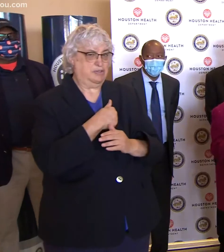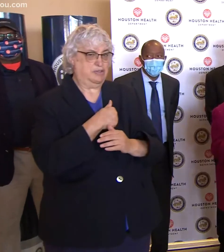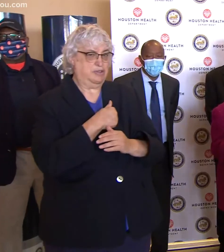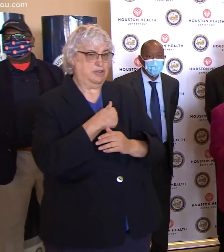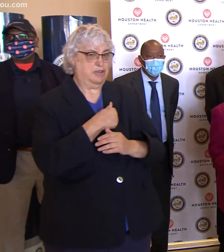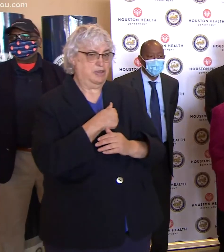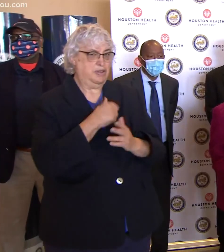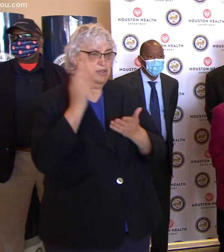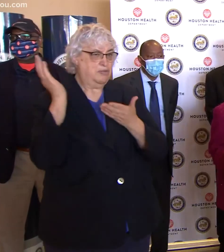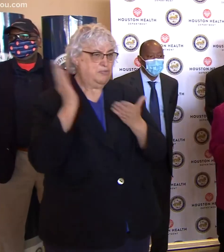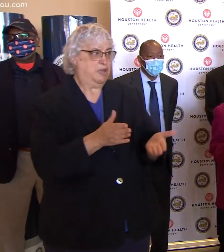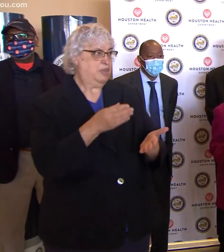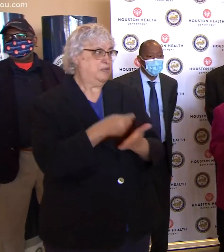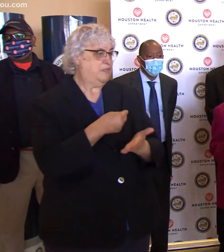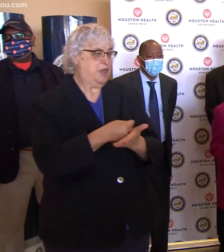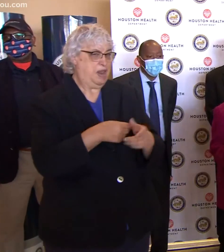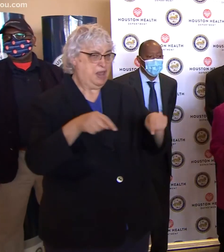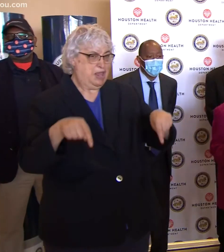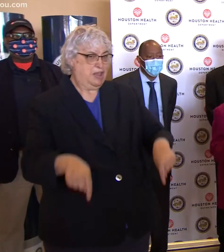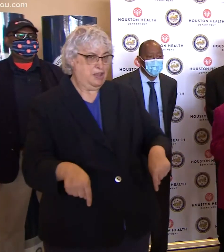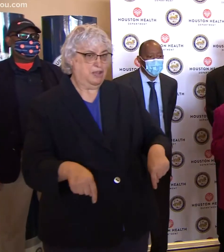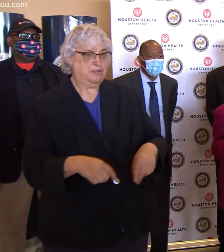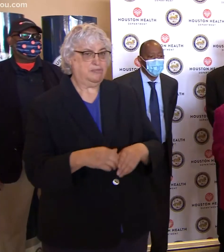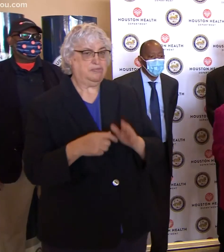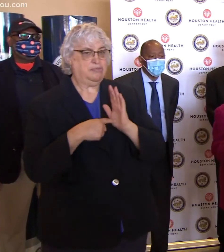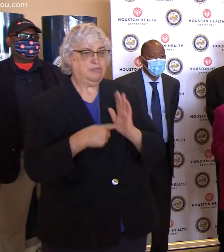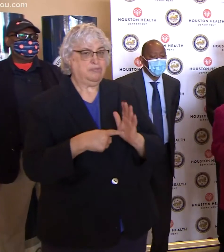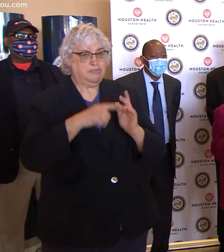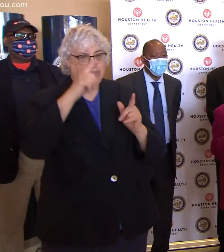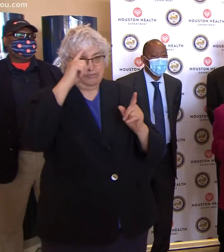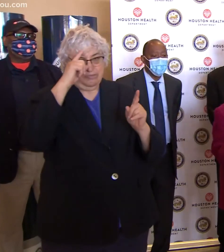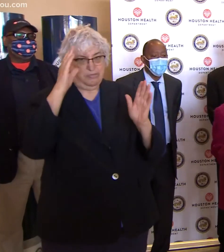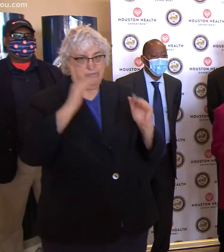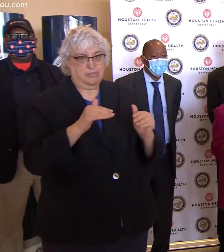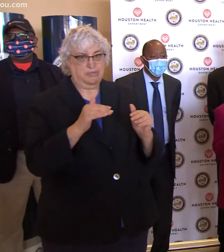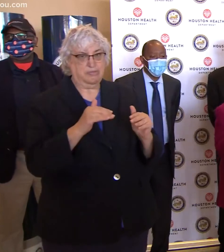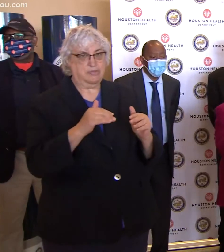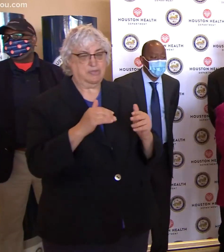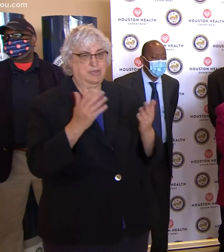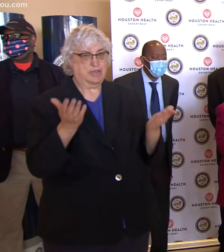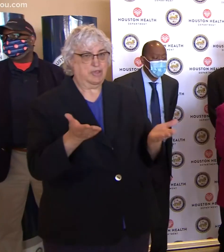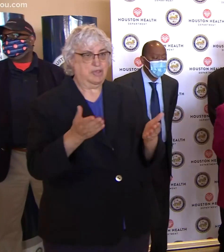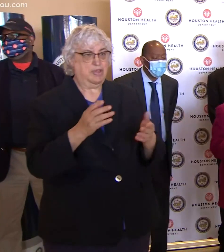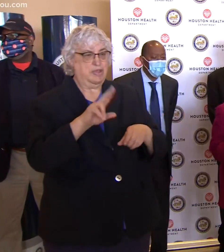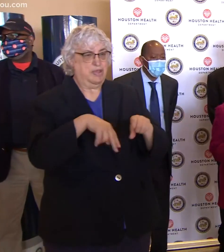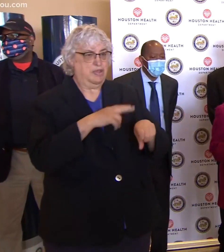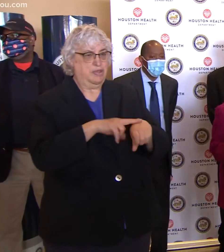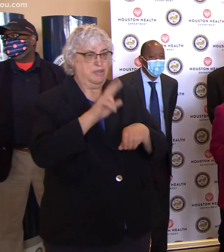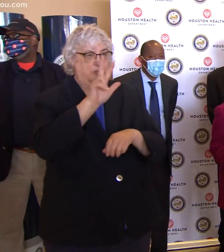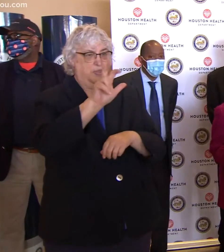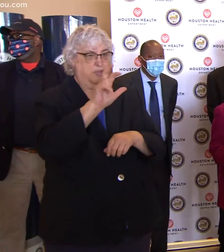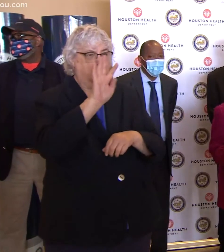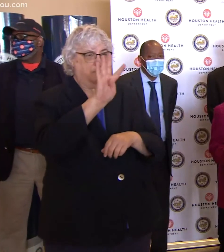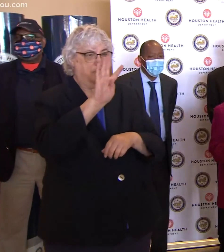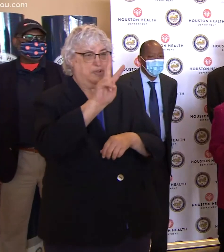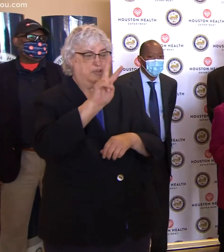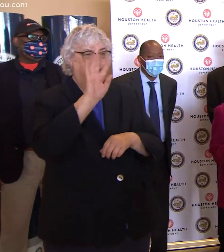to bring the money here. So let me indicate what is expected to come to the nation: $342